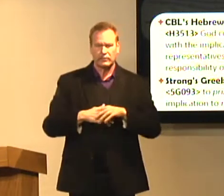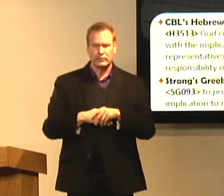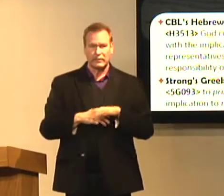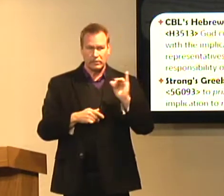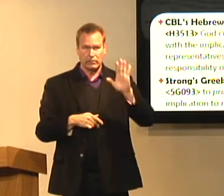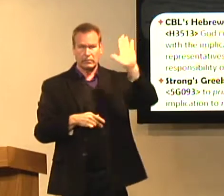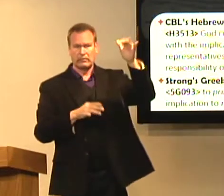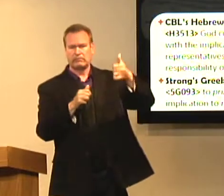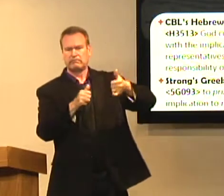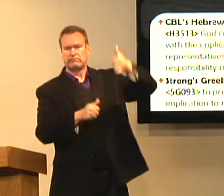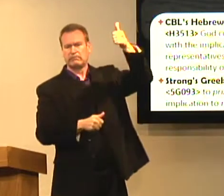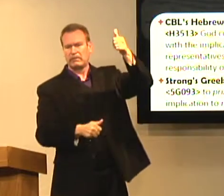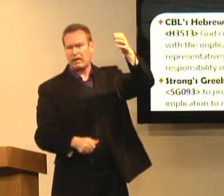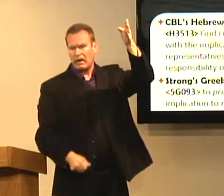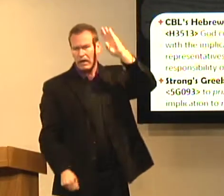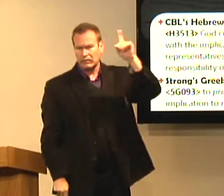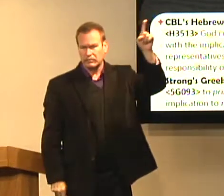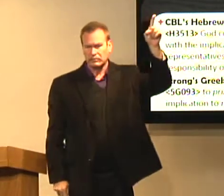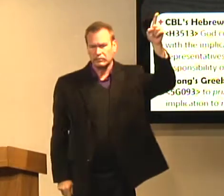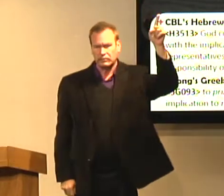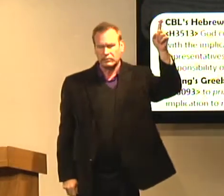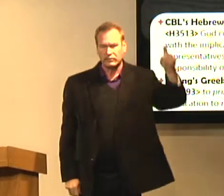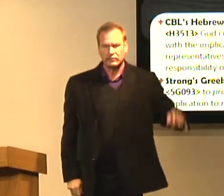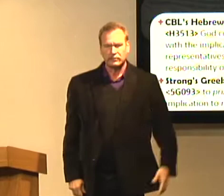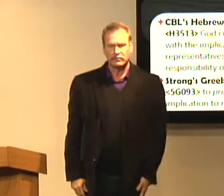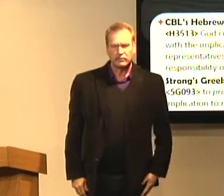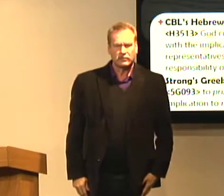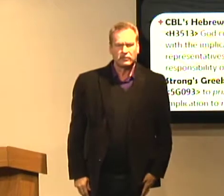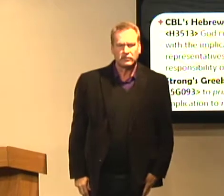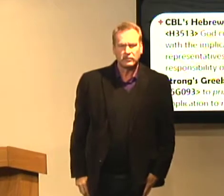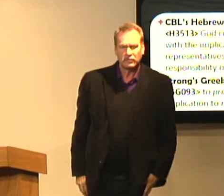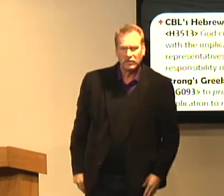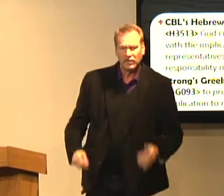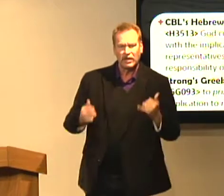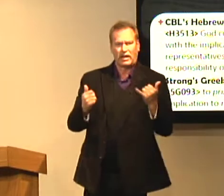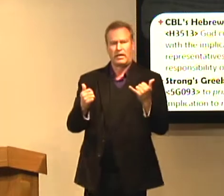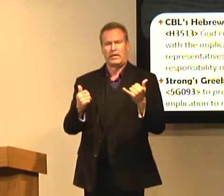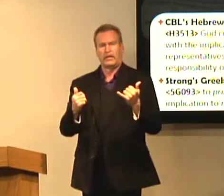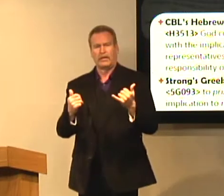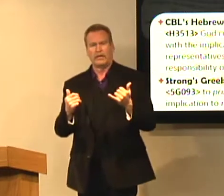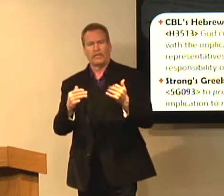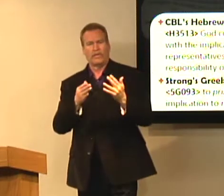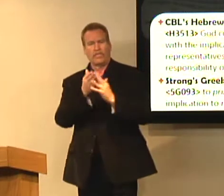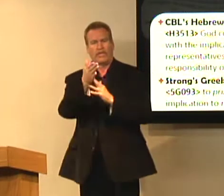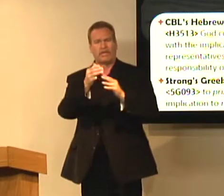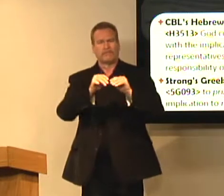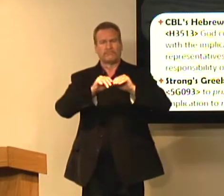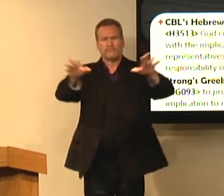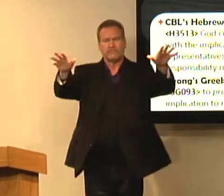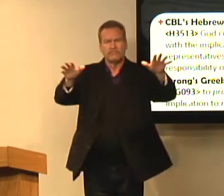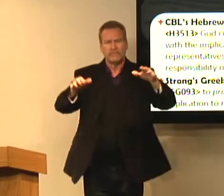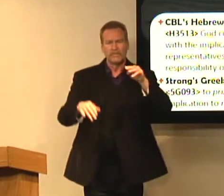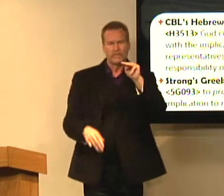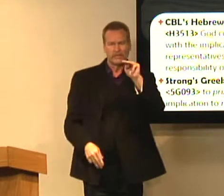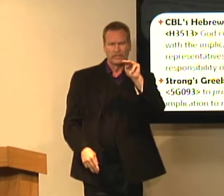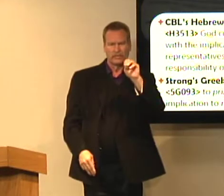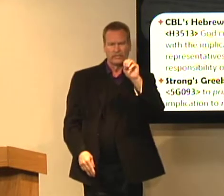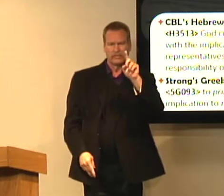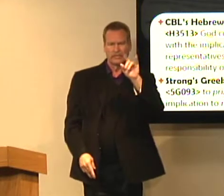your parents. God is the one who put them, he is the one who has the greater authority. He put them in authority.